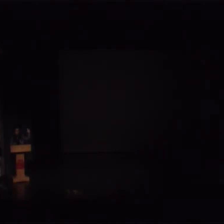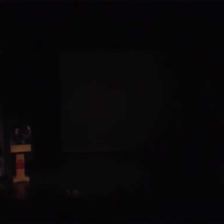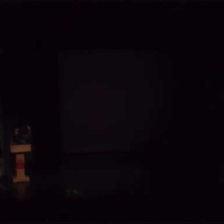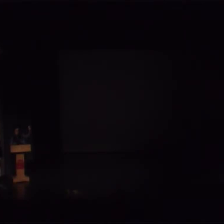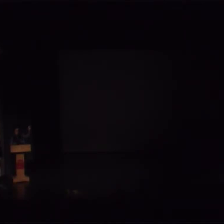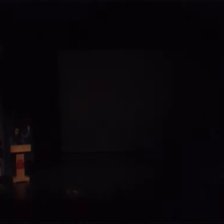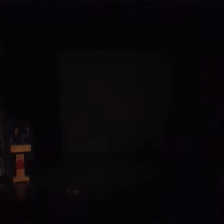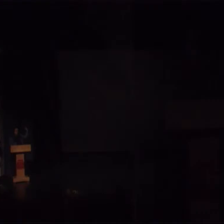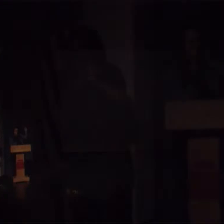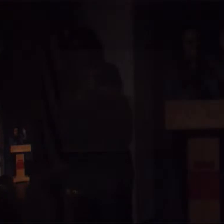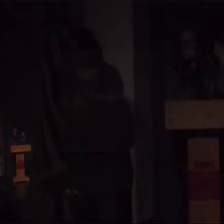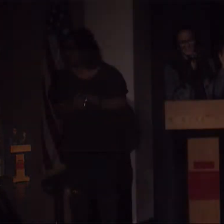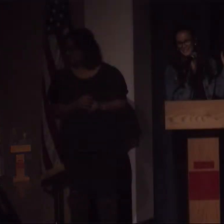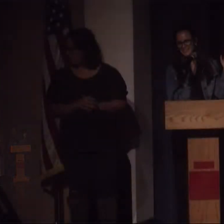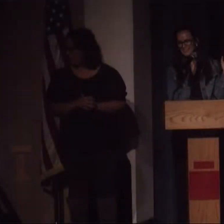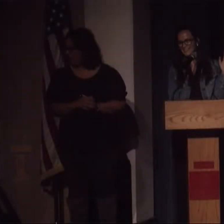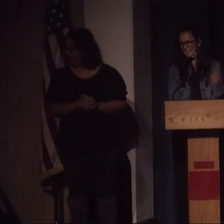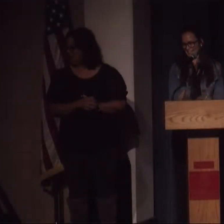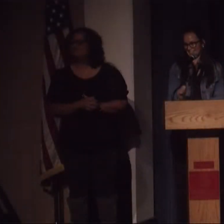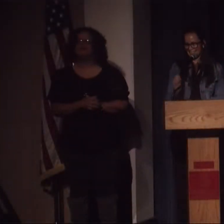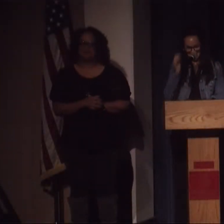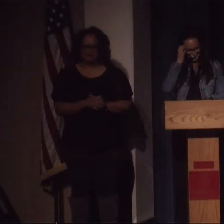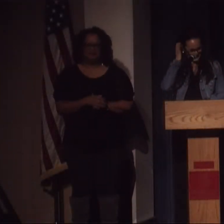Anybody? I'm down to do that.